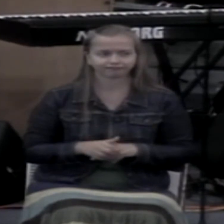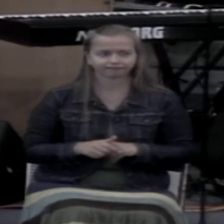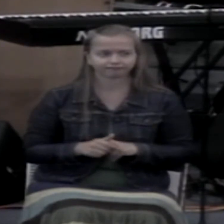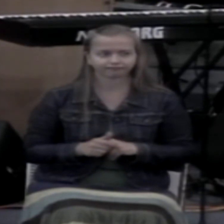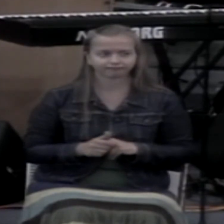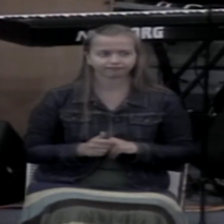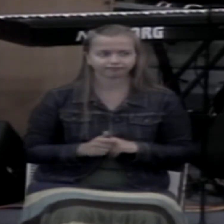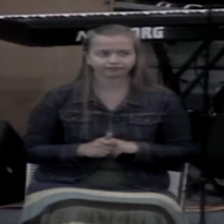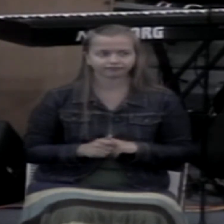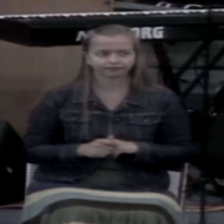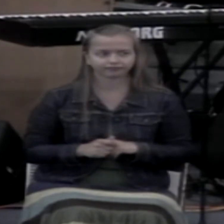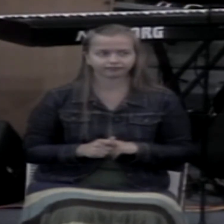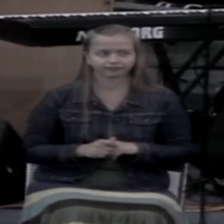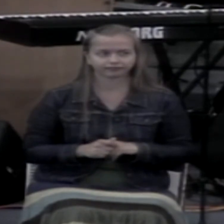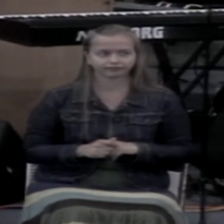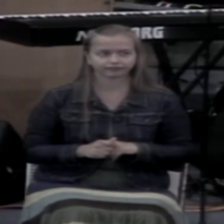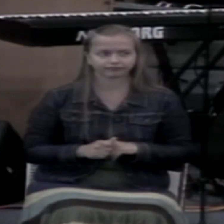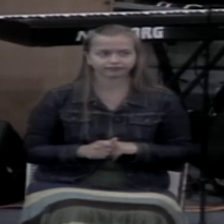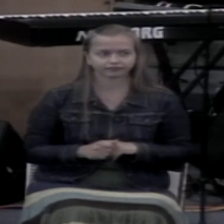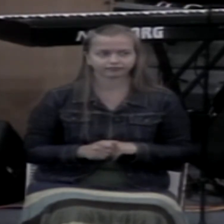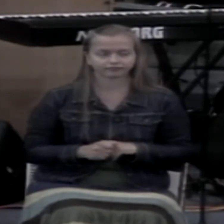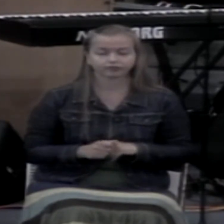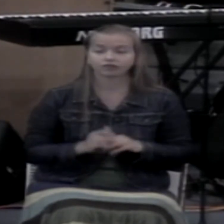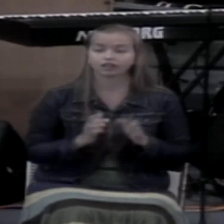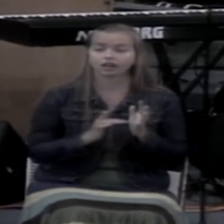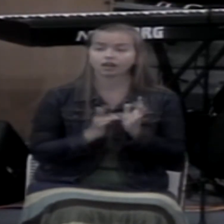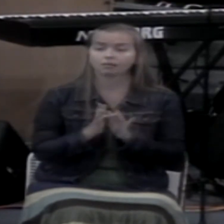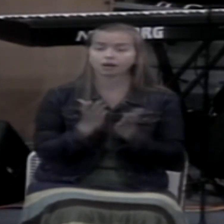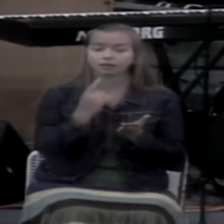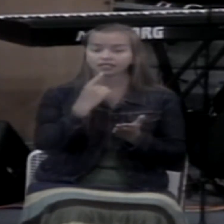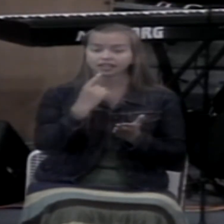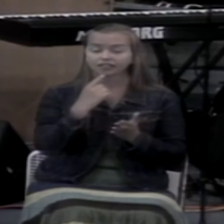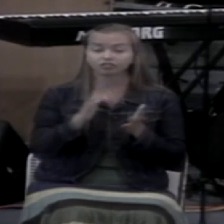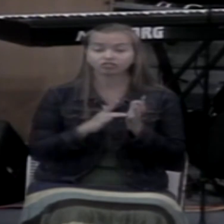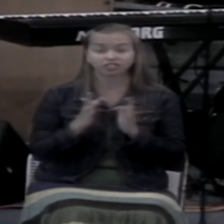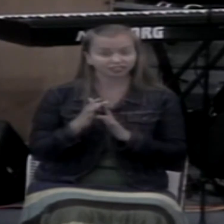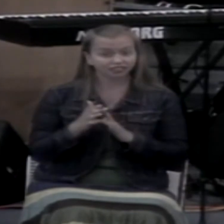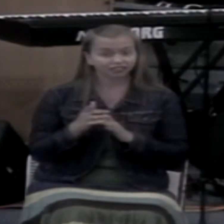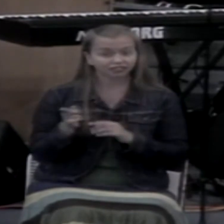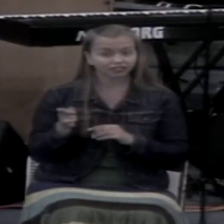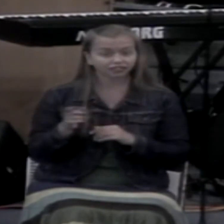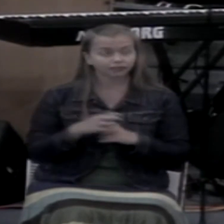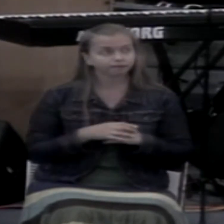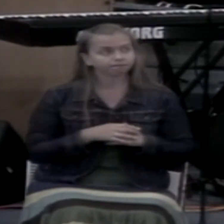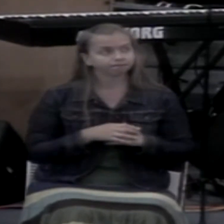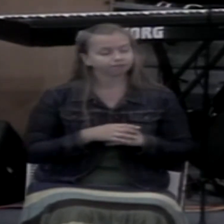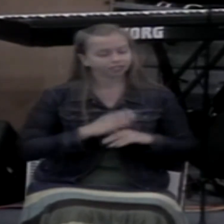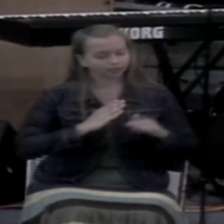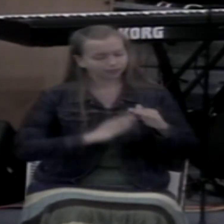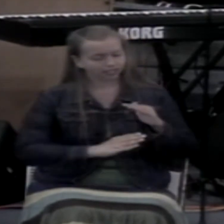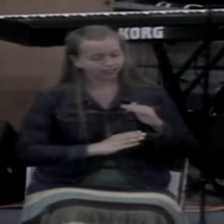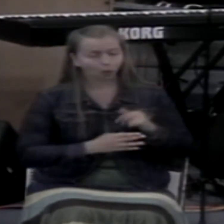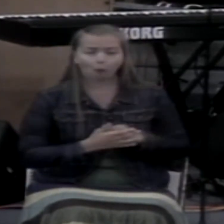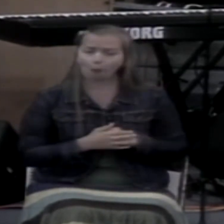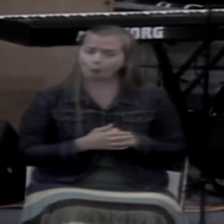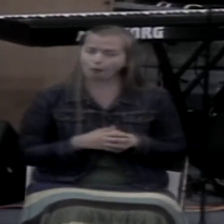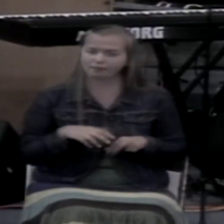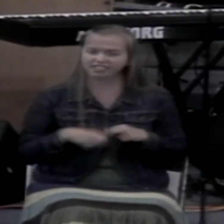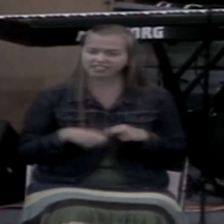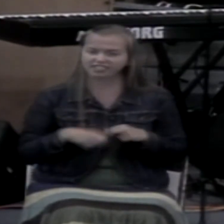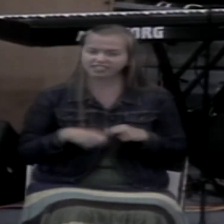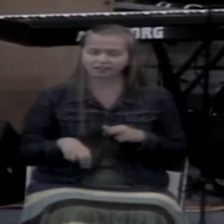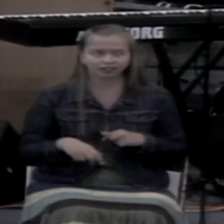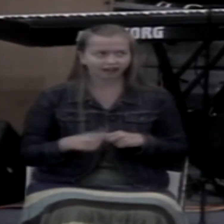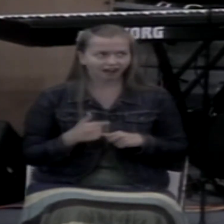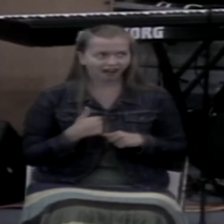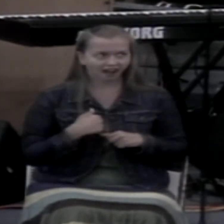And he gained favor with God and who? With men.